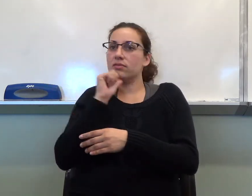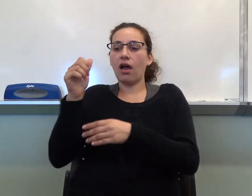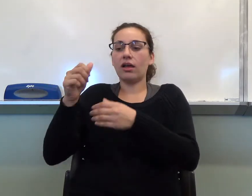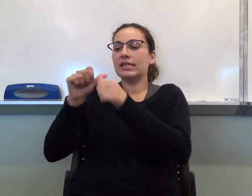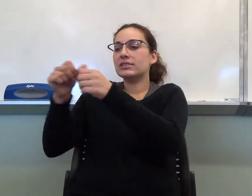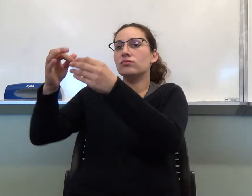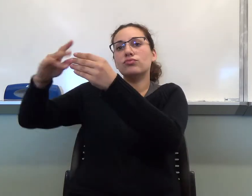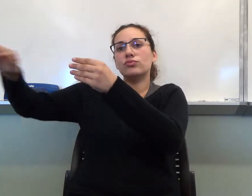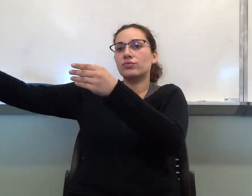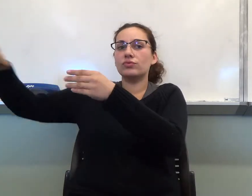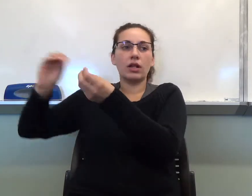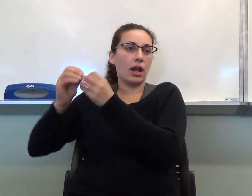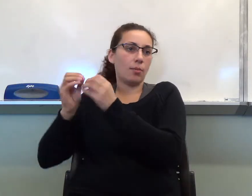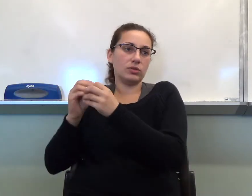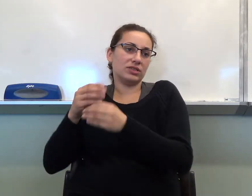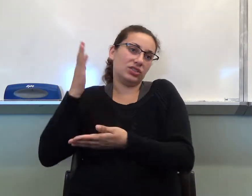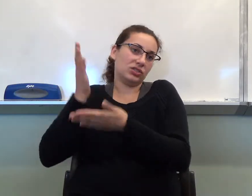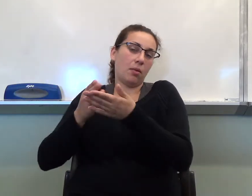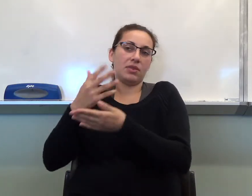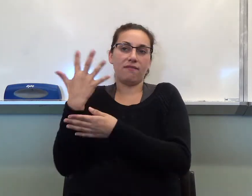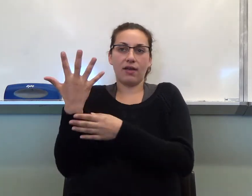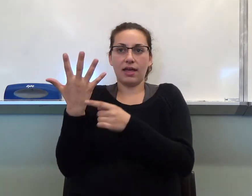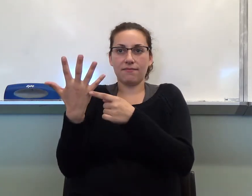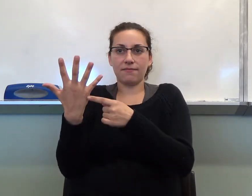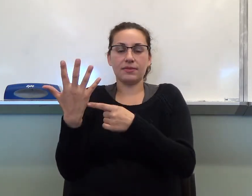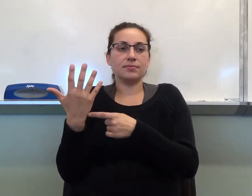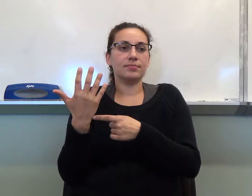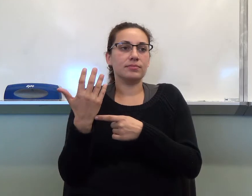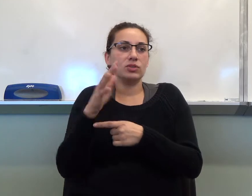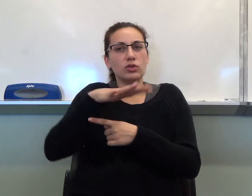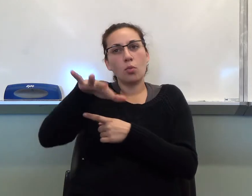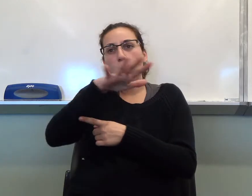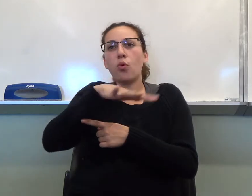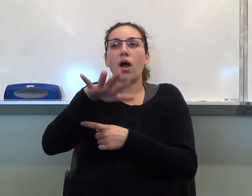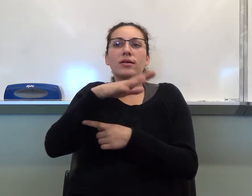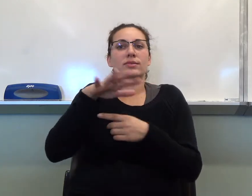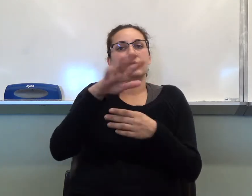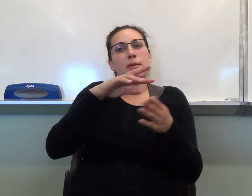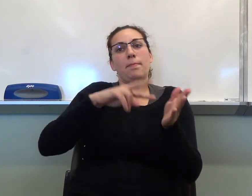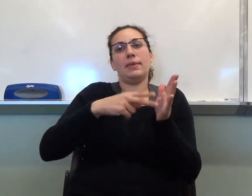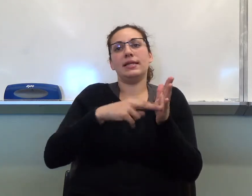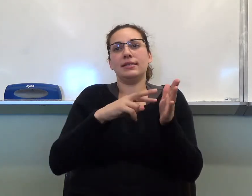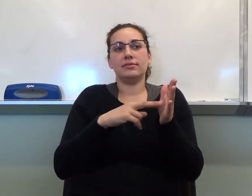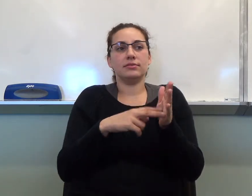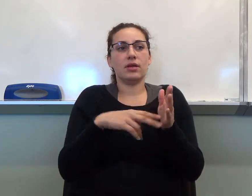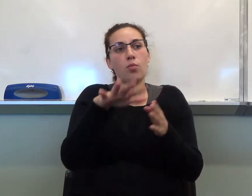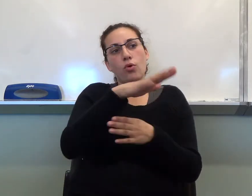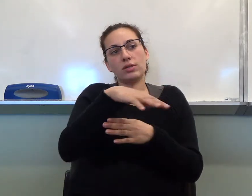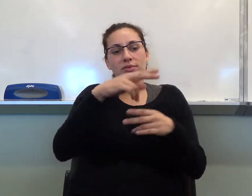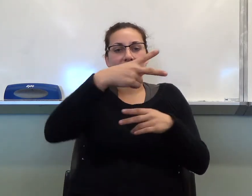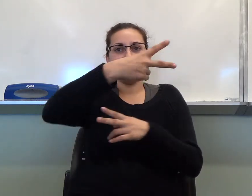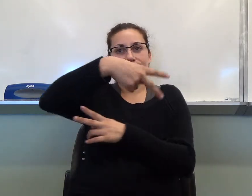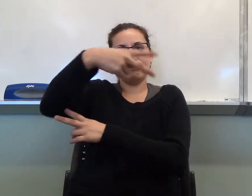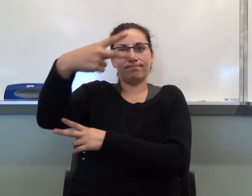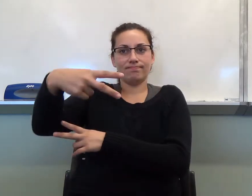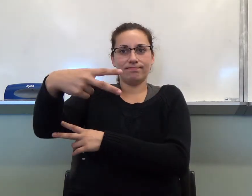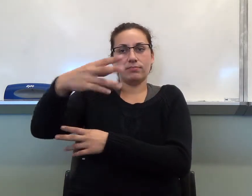that's just too small to worry about. So this is an approximate one. This one is also approximate. 1 yard is